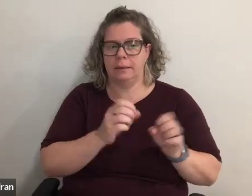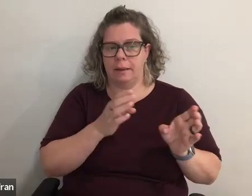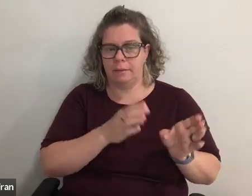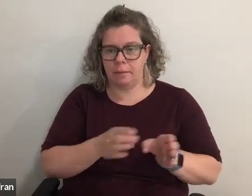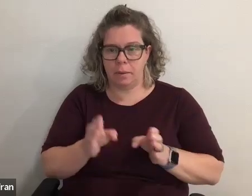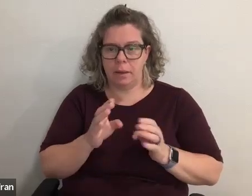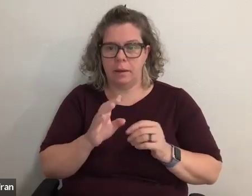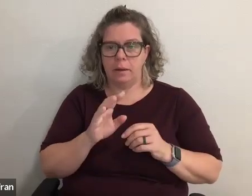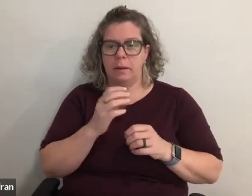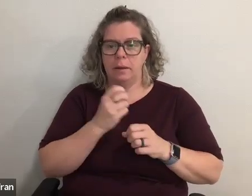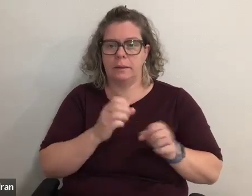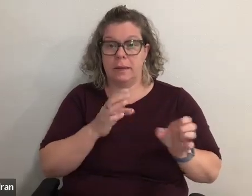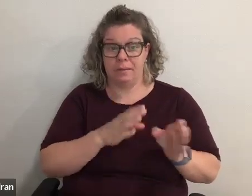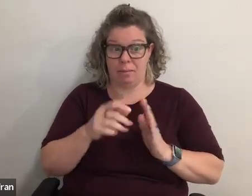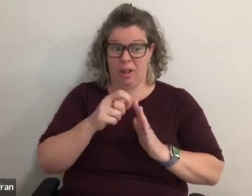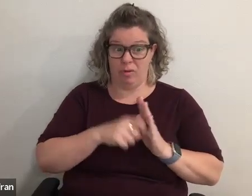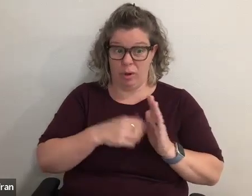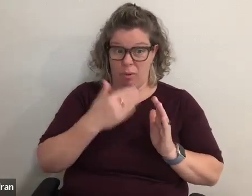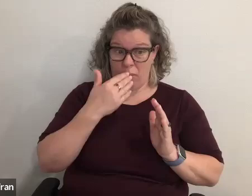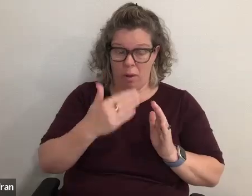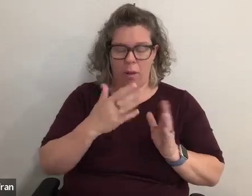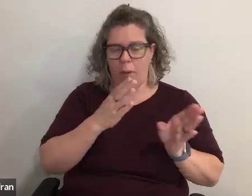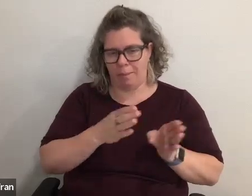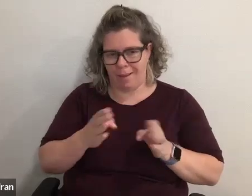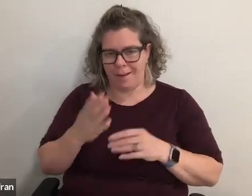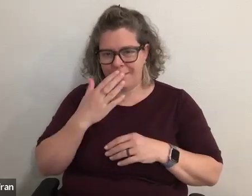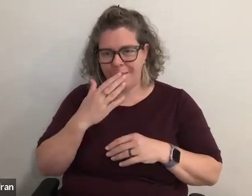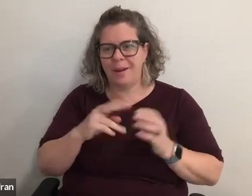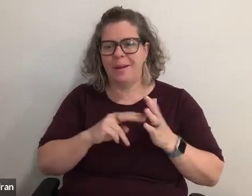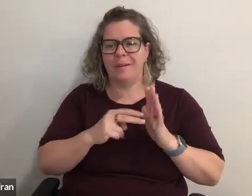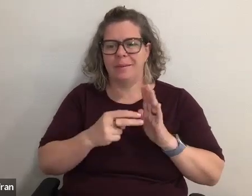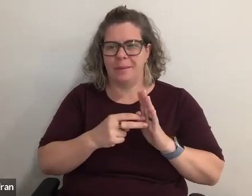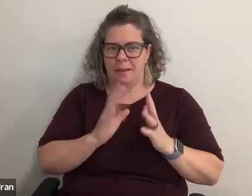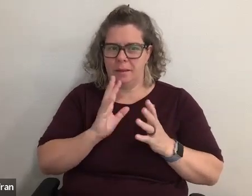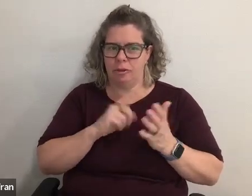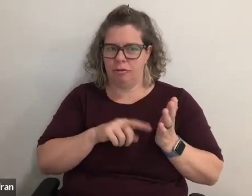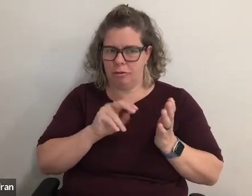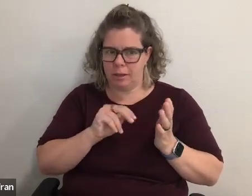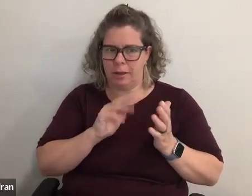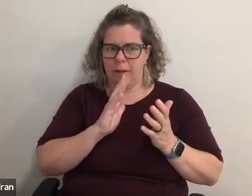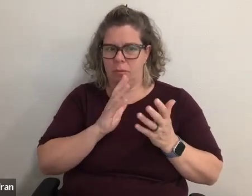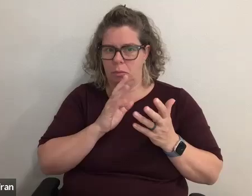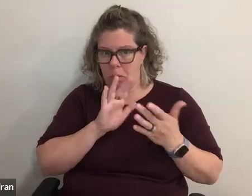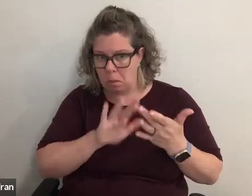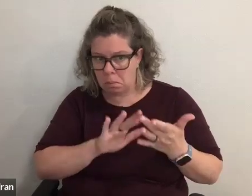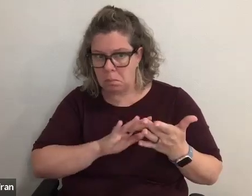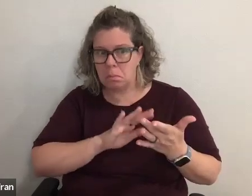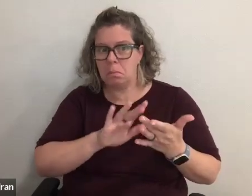we're doing our safety plan correctly, us checking in with them should be part of the safety plan. We're going to come check back in with